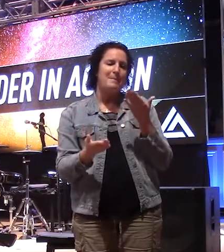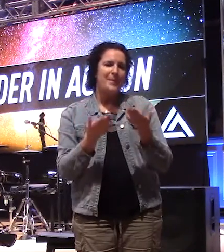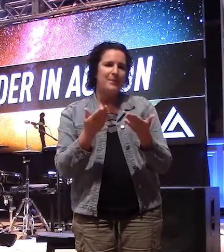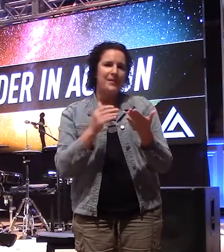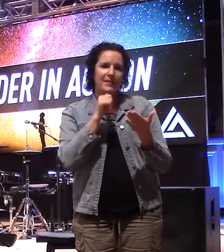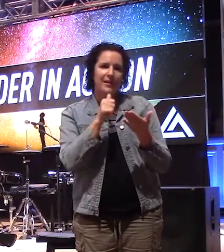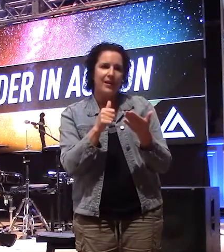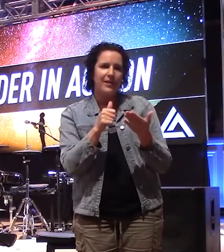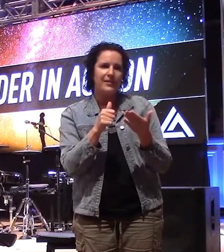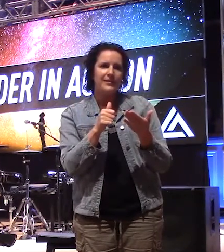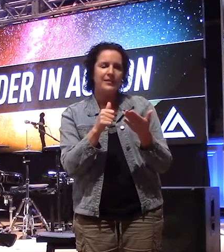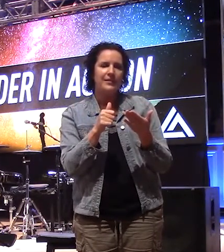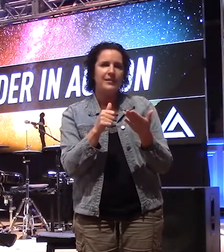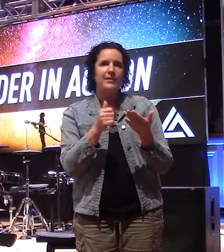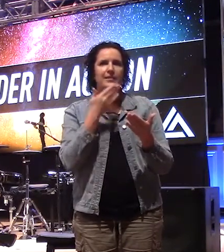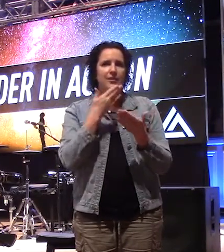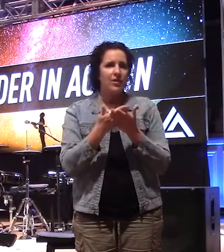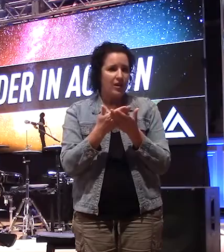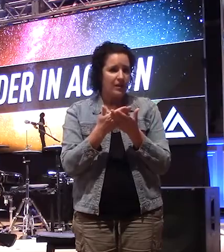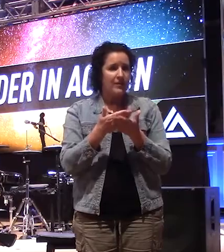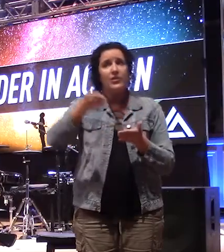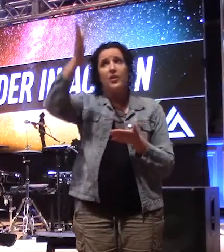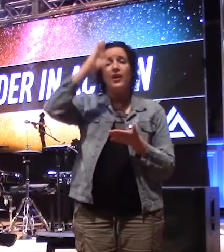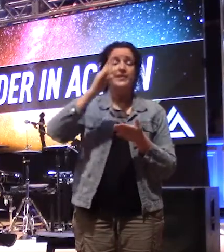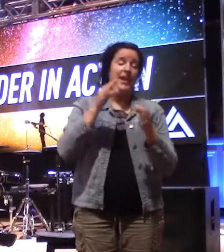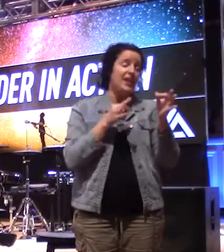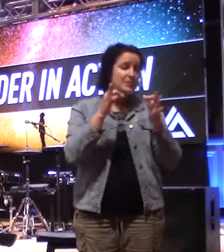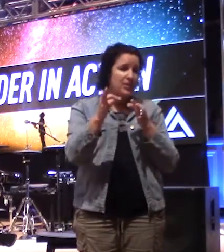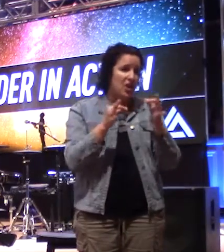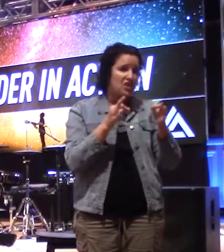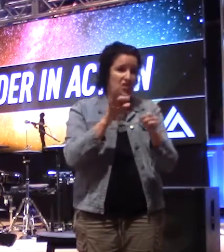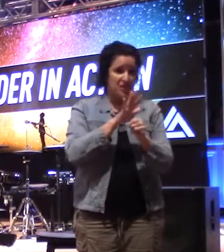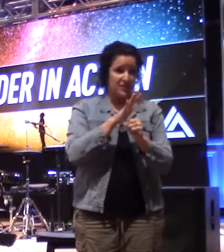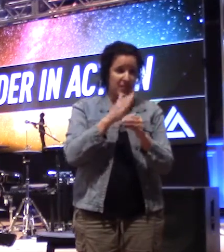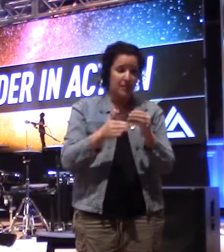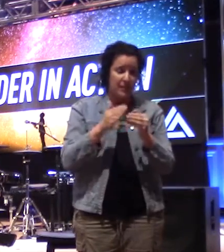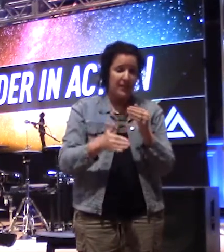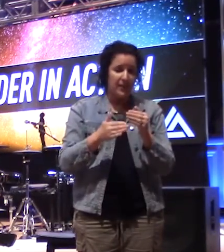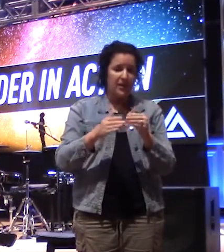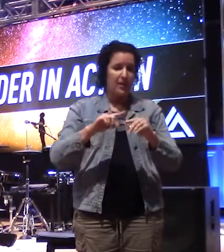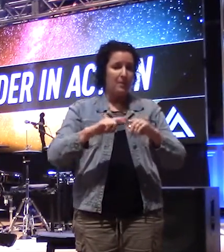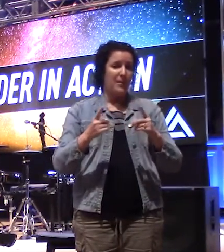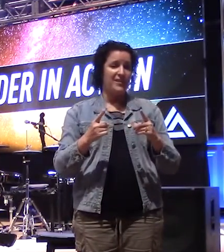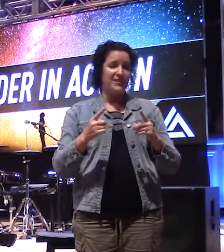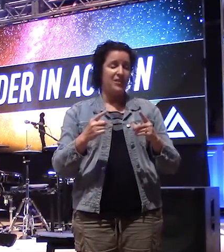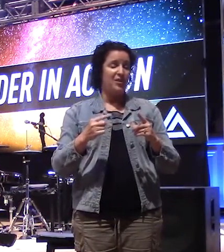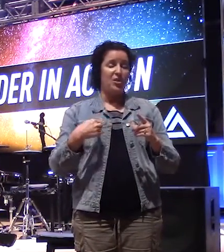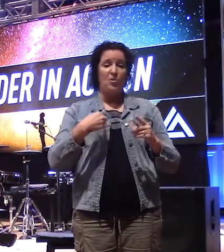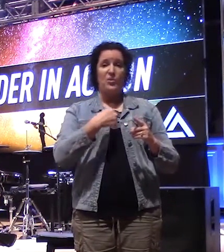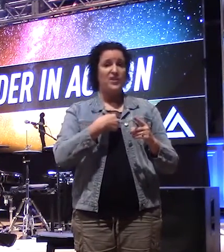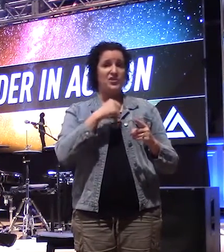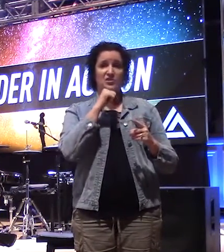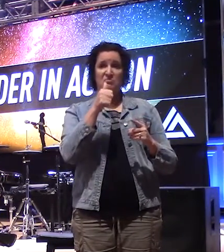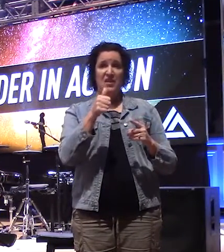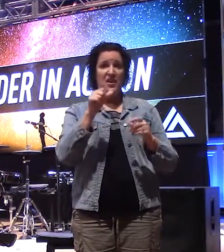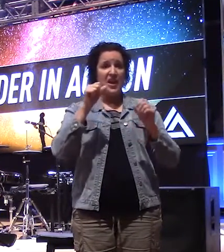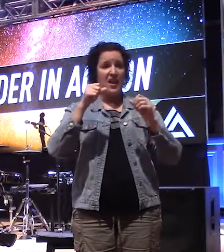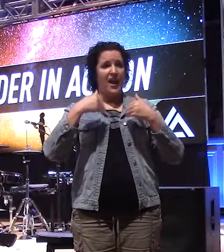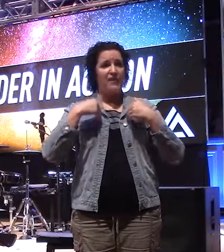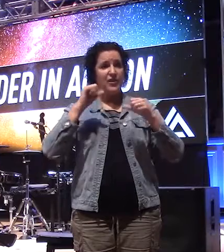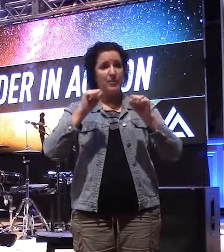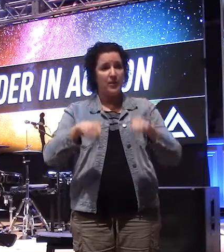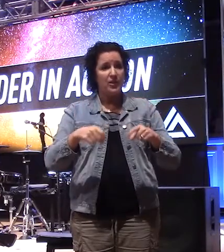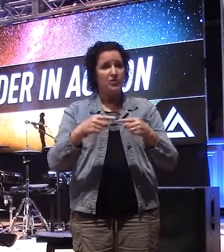be God's explanation that is incomplete, but our ability to comprehend it? How do you explain to